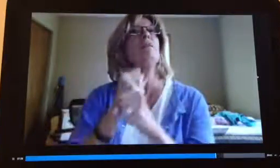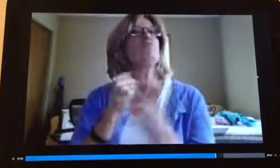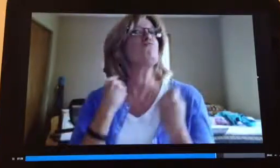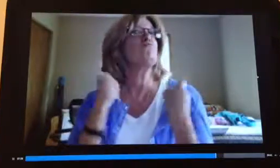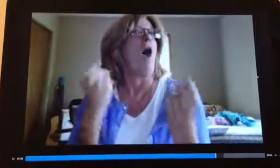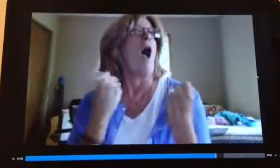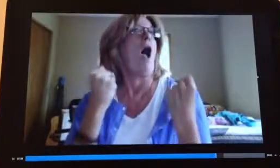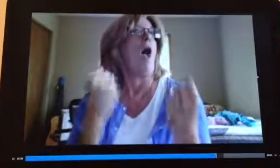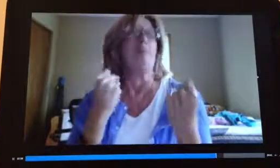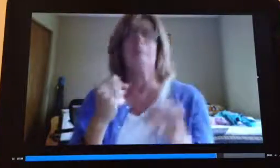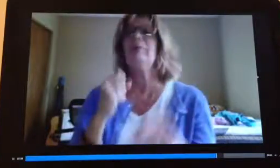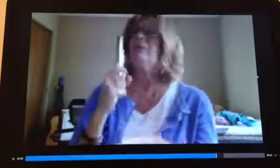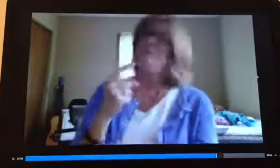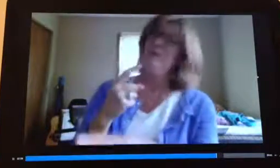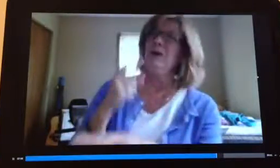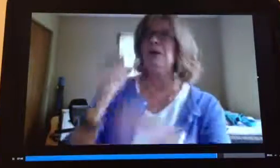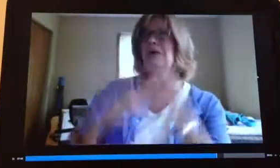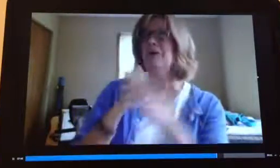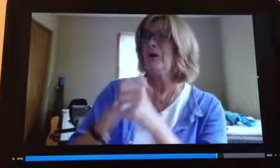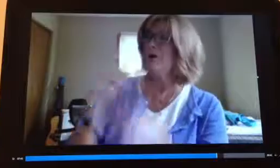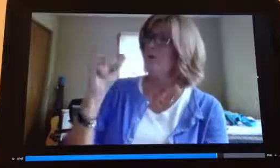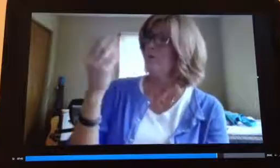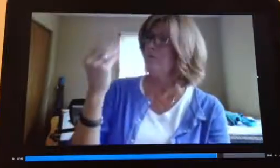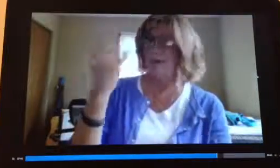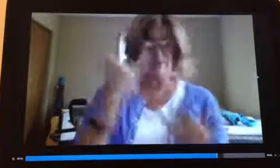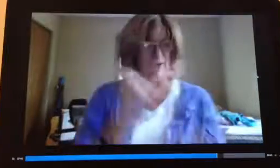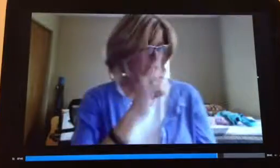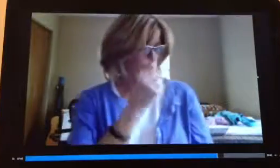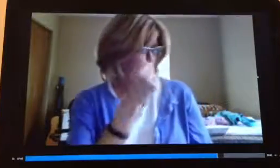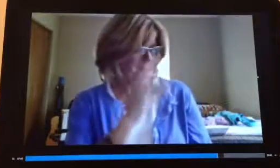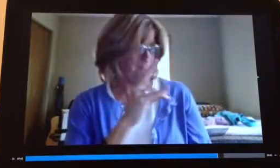for my car. It was so that it could drive, and